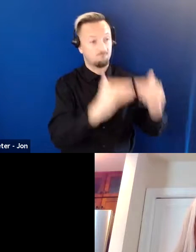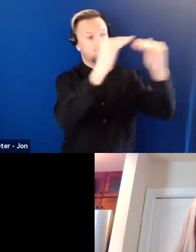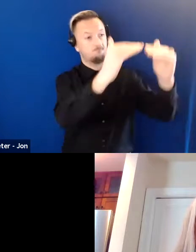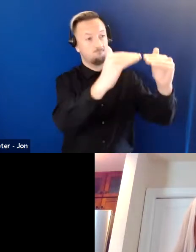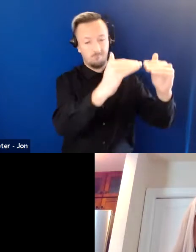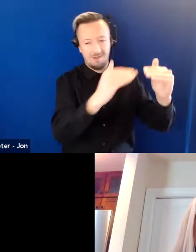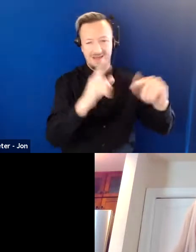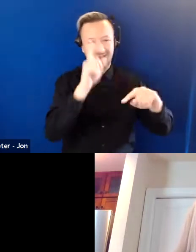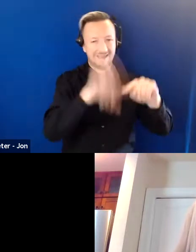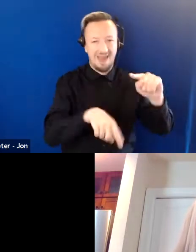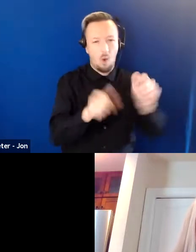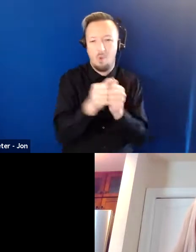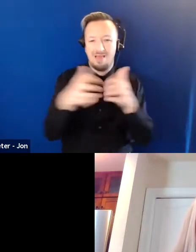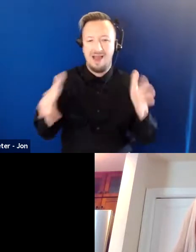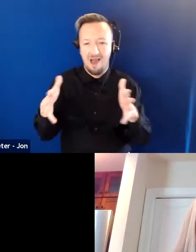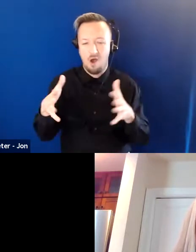I